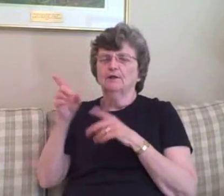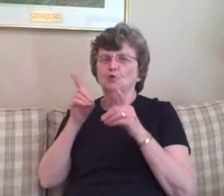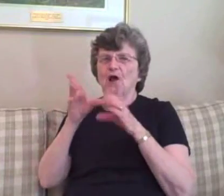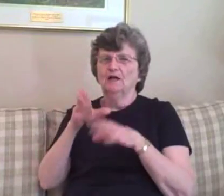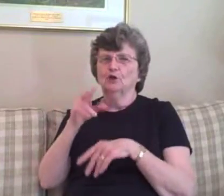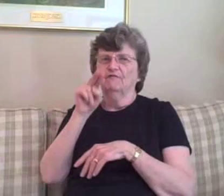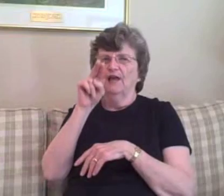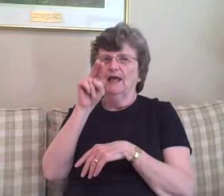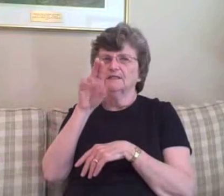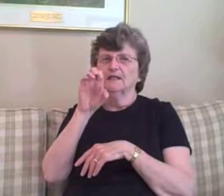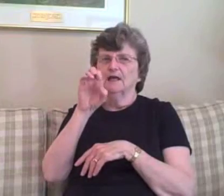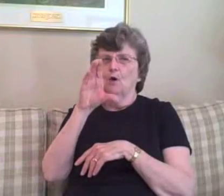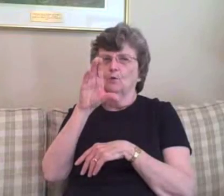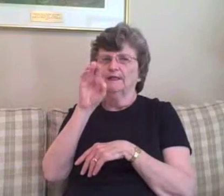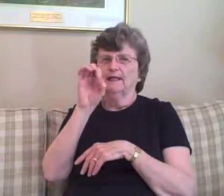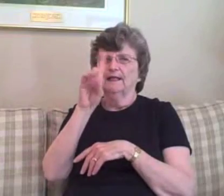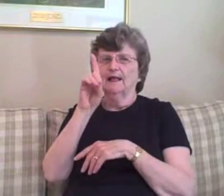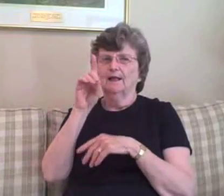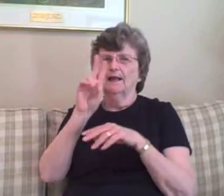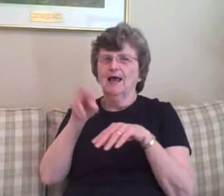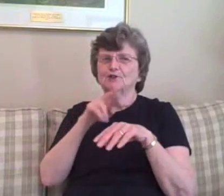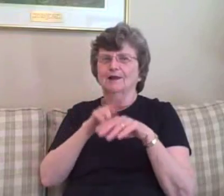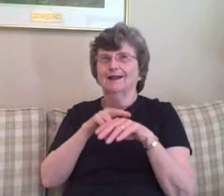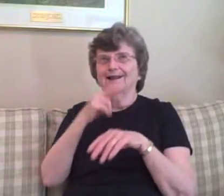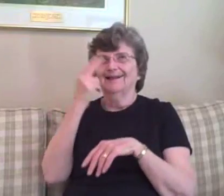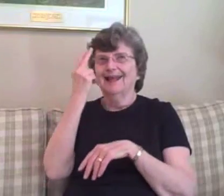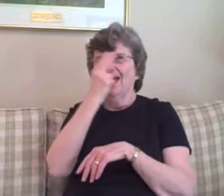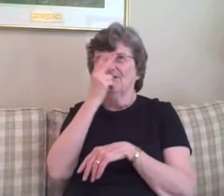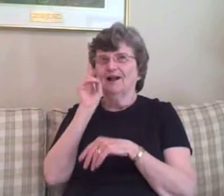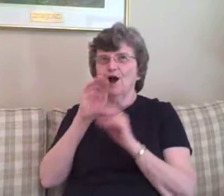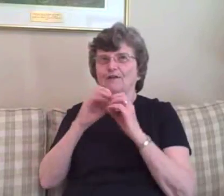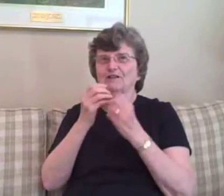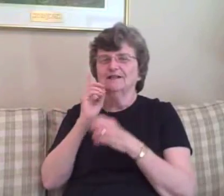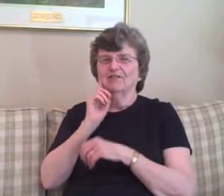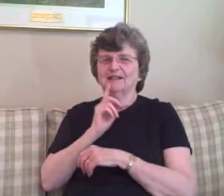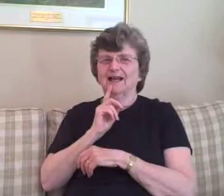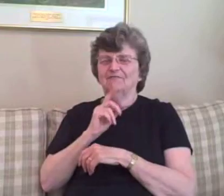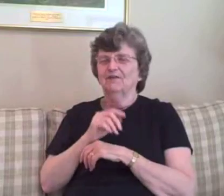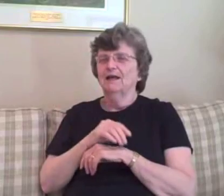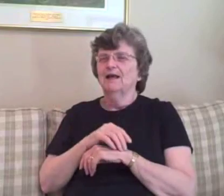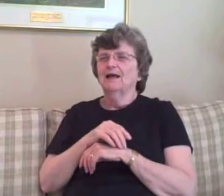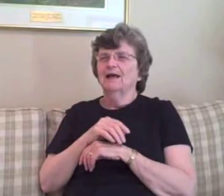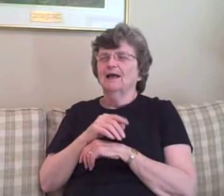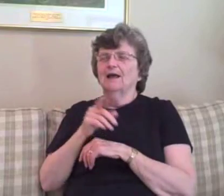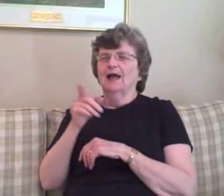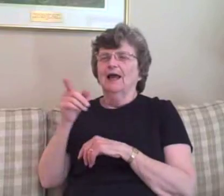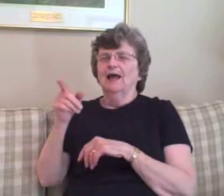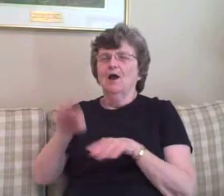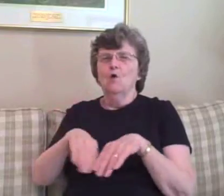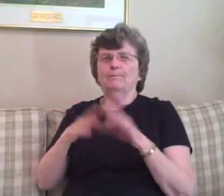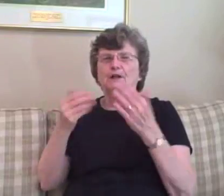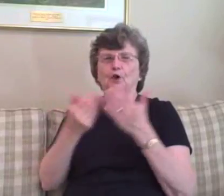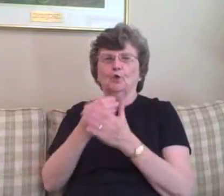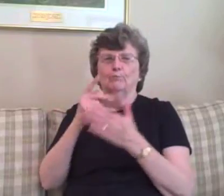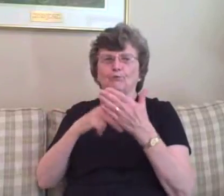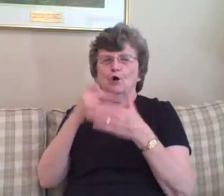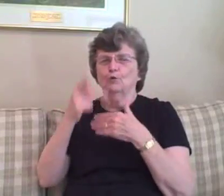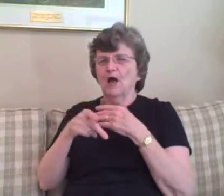and he was the director of the NCOD, the National Organization of the Deaf, at that time, and he opened a